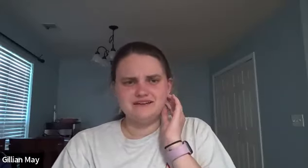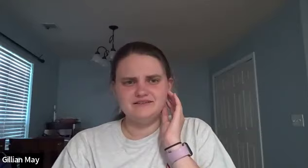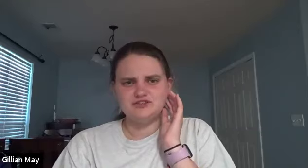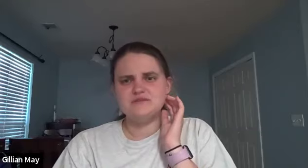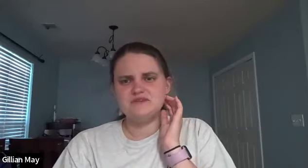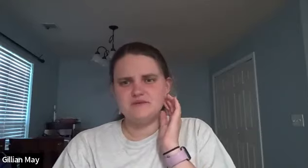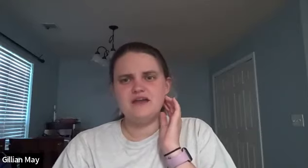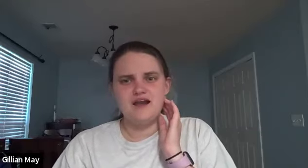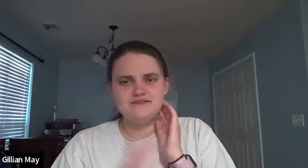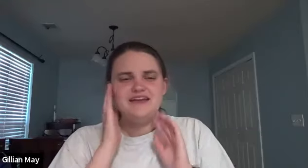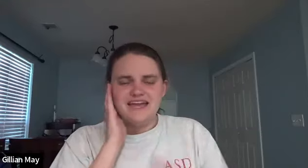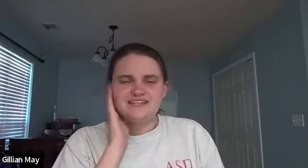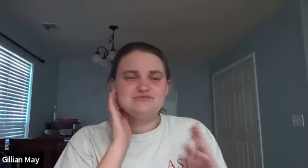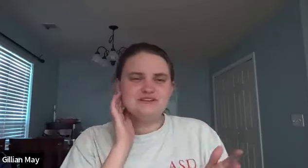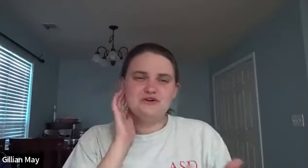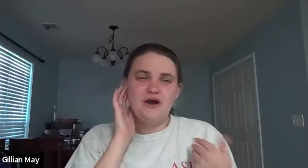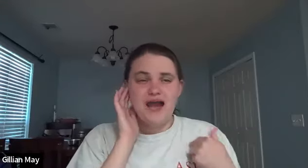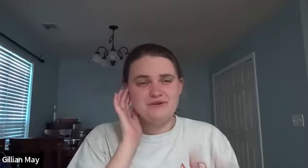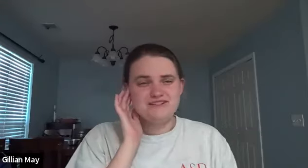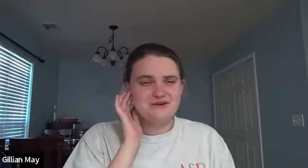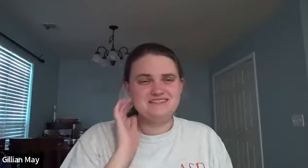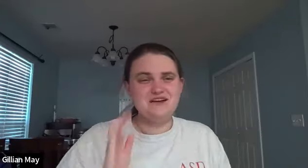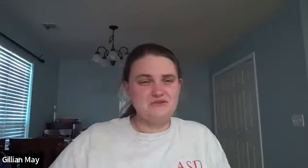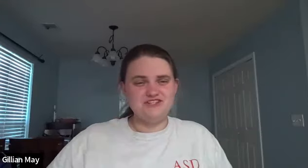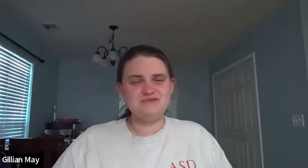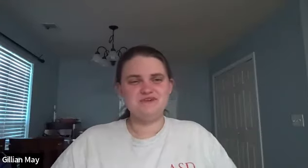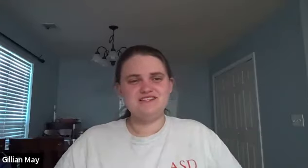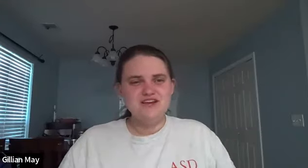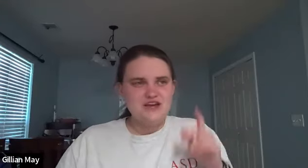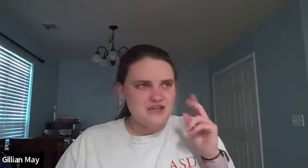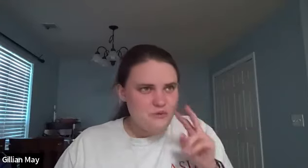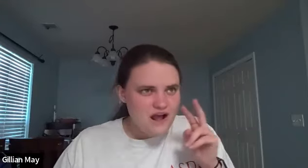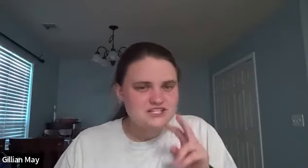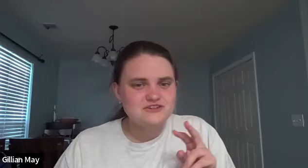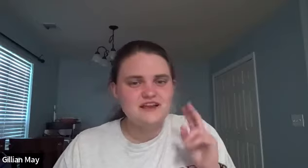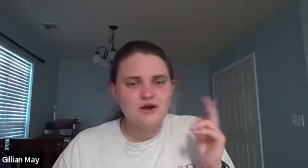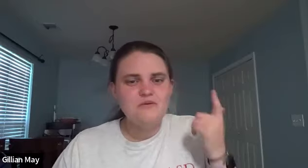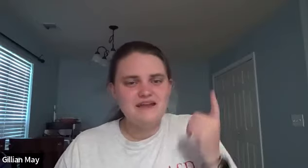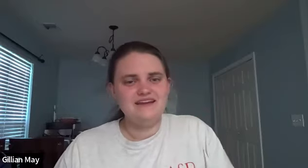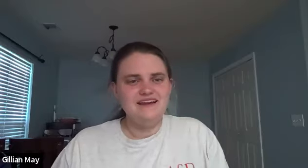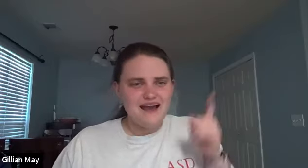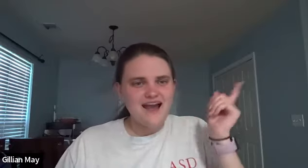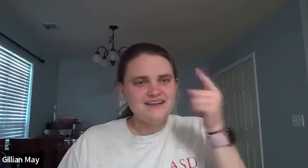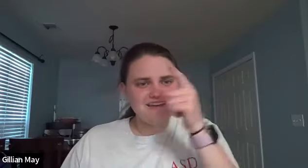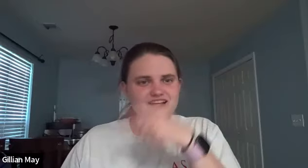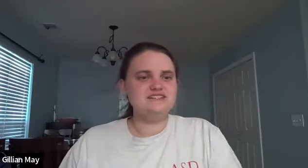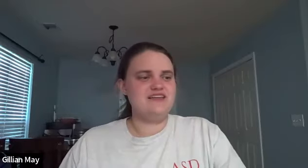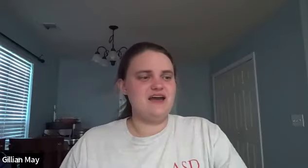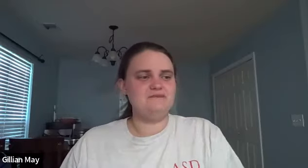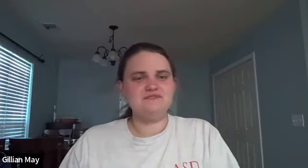or something that we have. It's really cool. I personally always love watching them because you watch and you're like, oh wait, I can catch on to that.